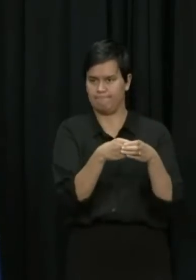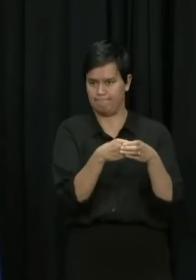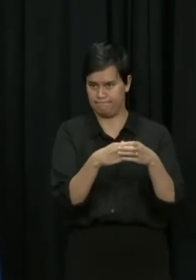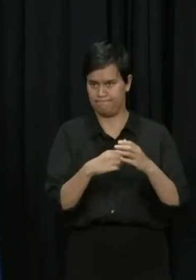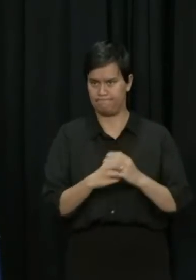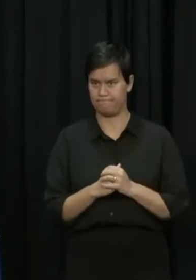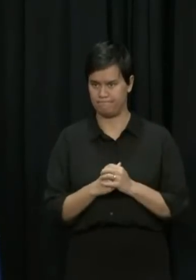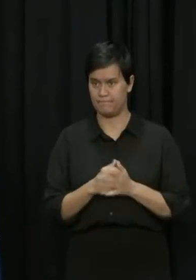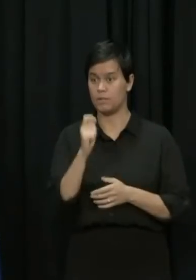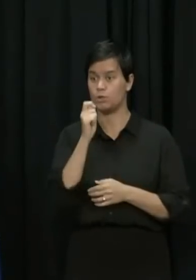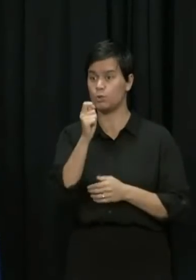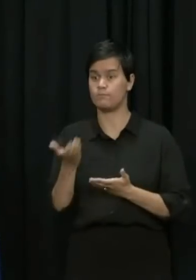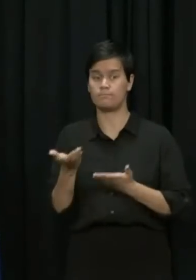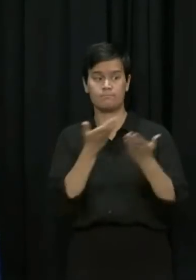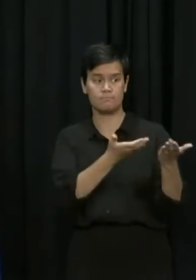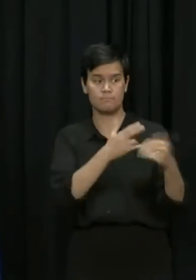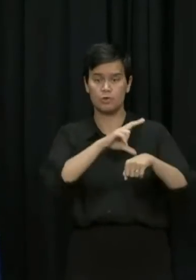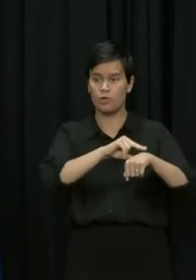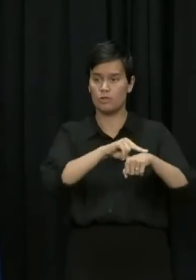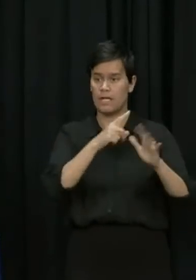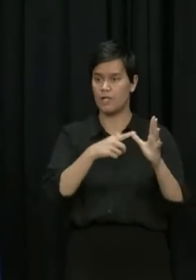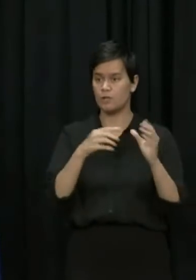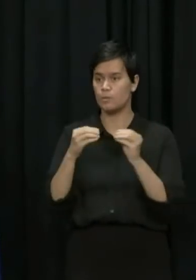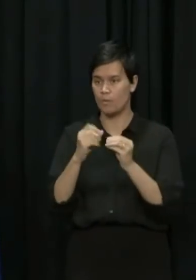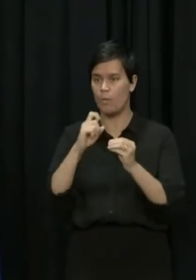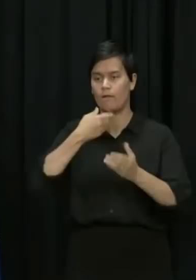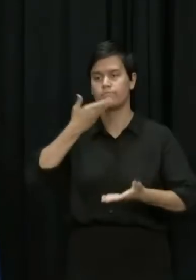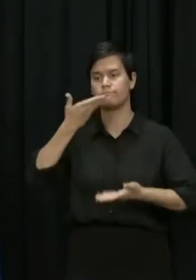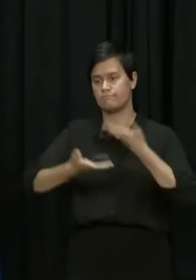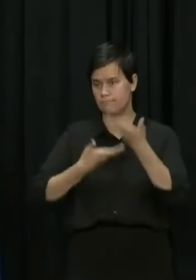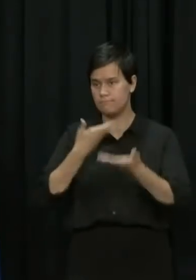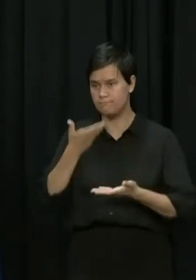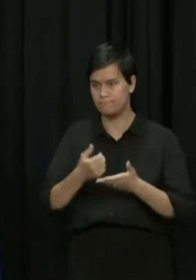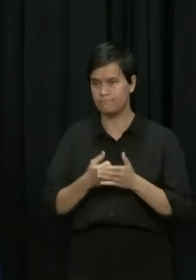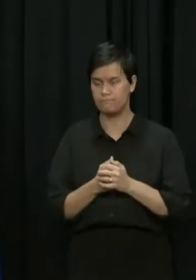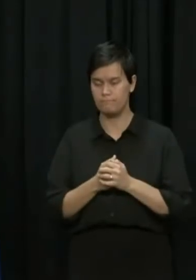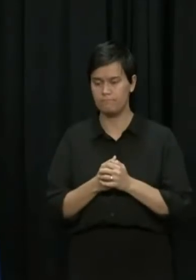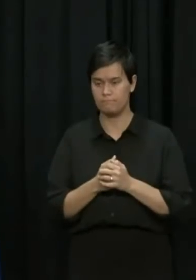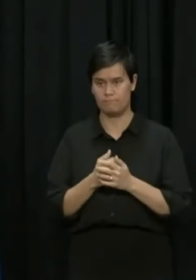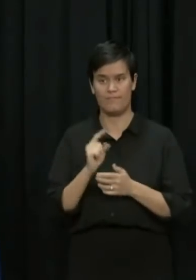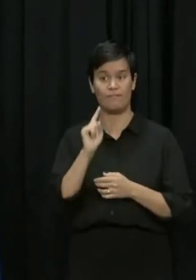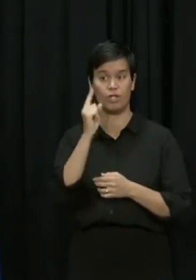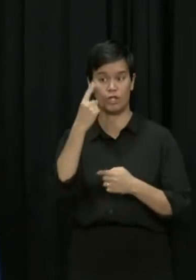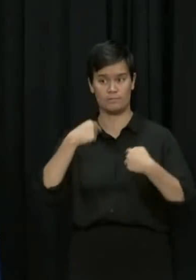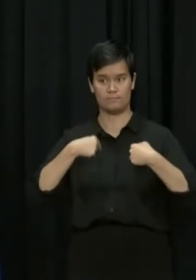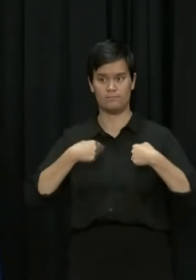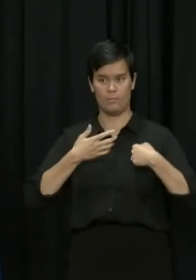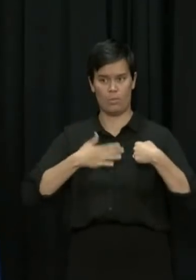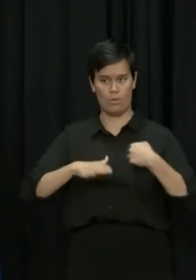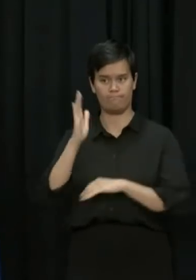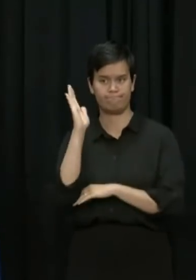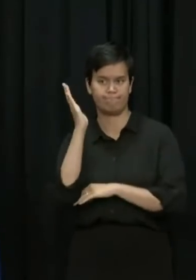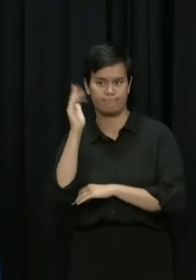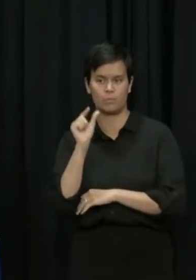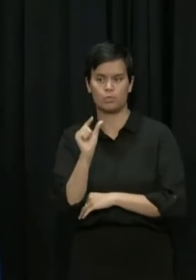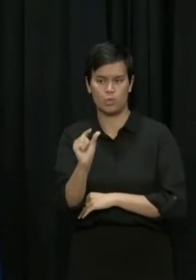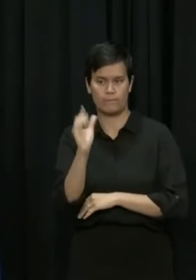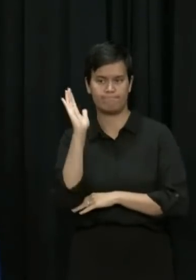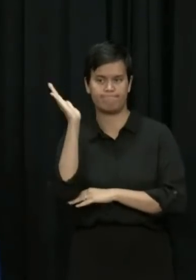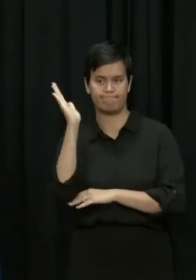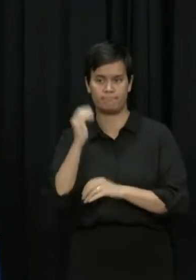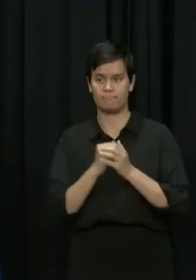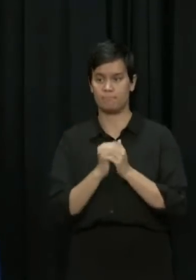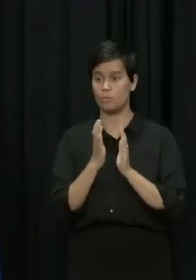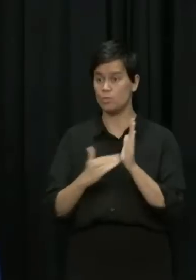we now have relating to these cases. But first, I did want to make some brief remarks. New Zealanders have enjoyed